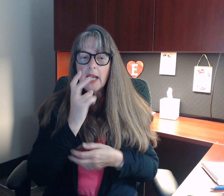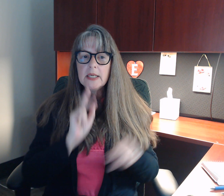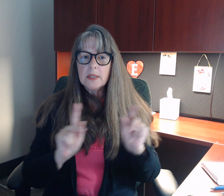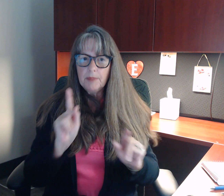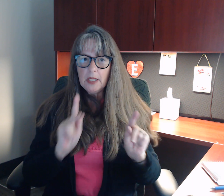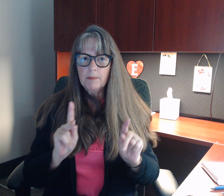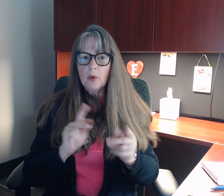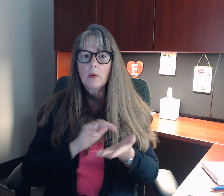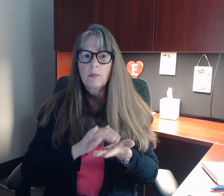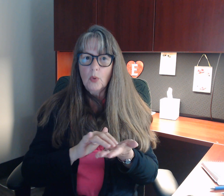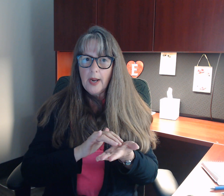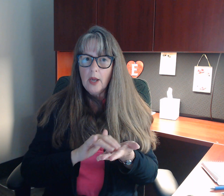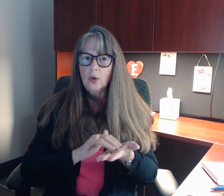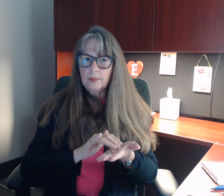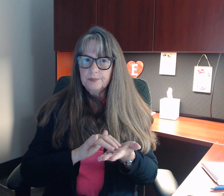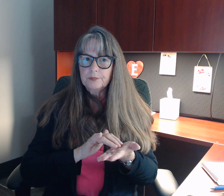Blind people, Braille.